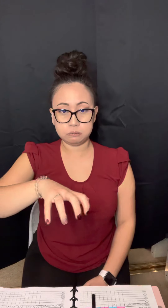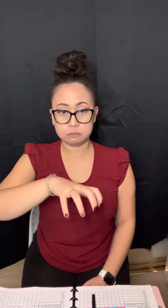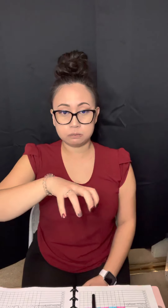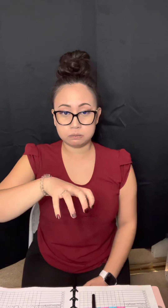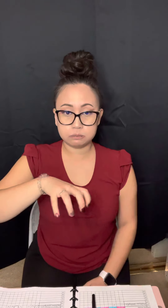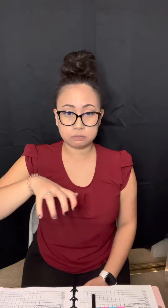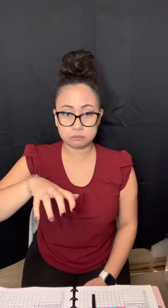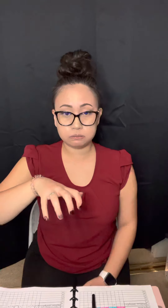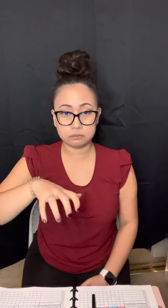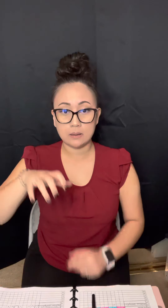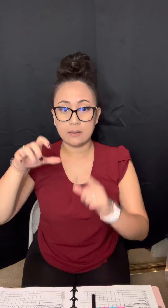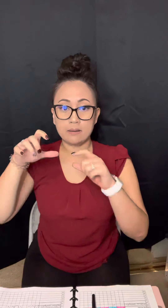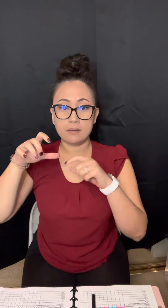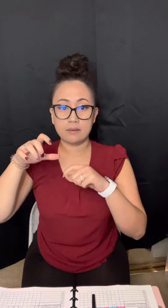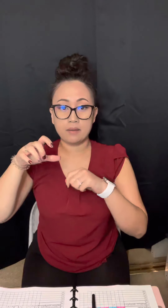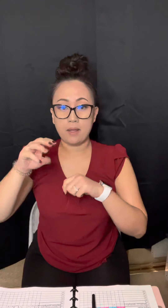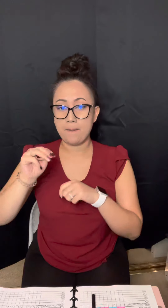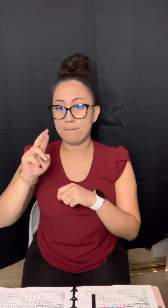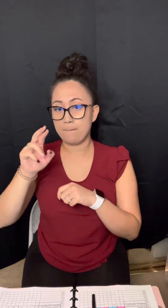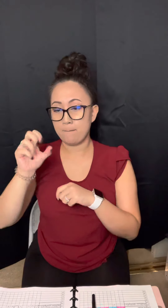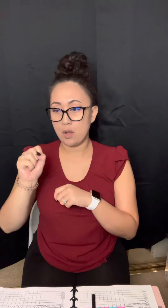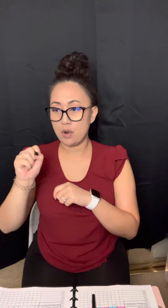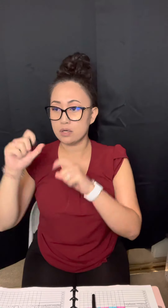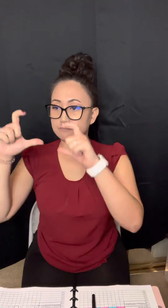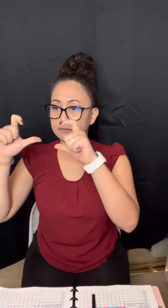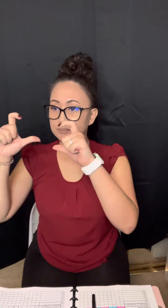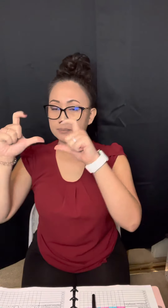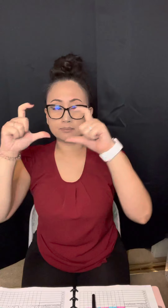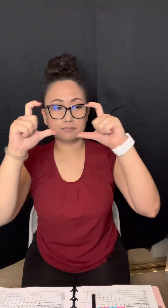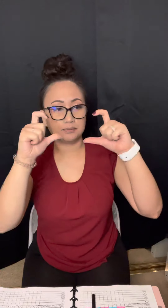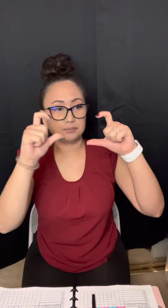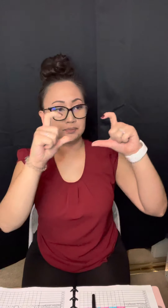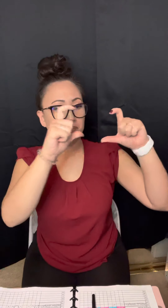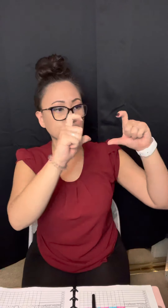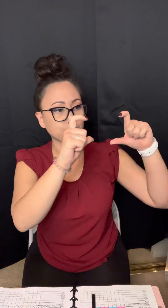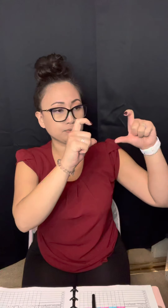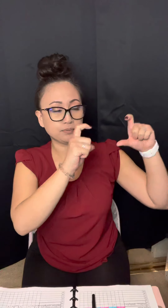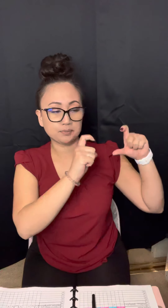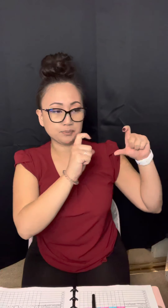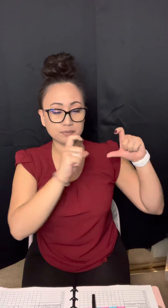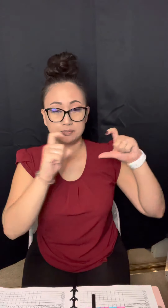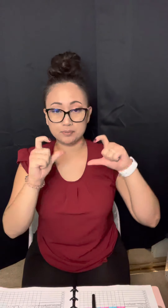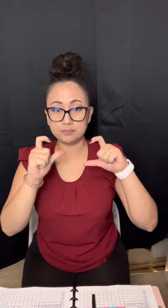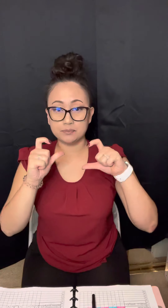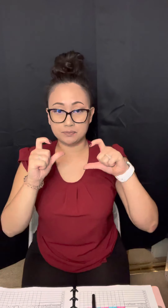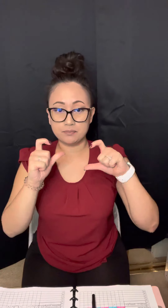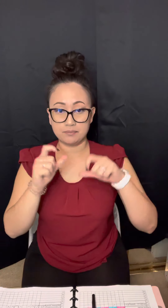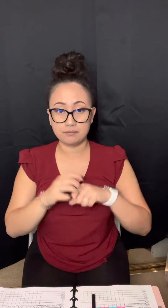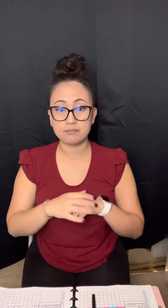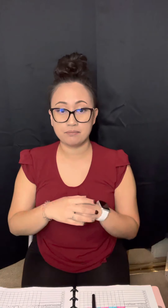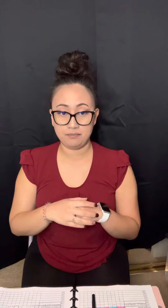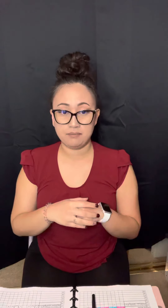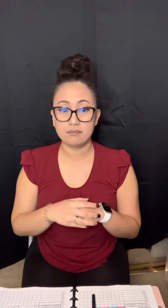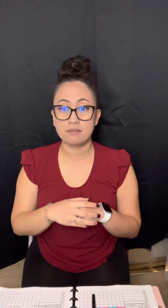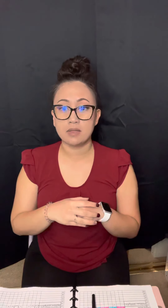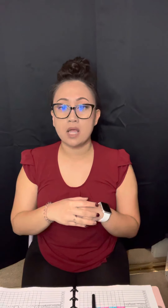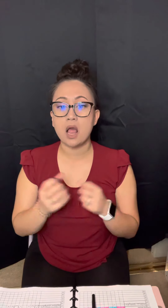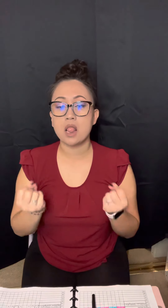soil samples, seeing if there was water on Mars. It's doing all kinds of, it's getting lots of data or lots